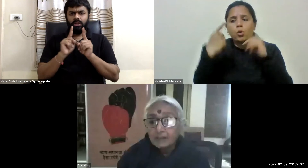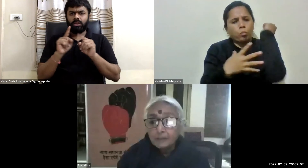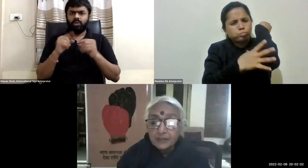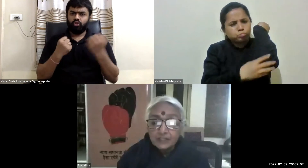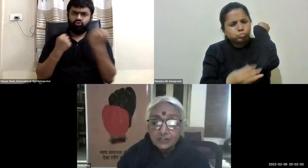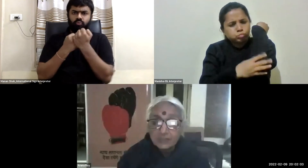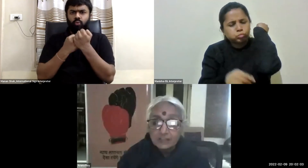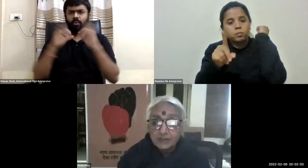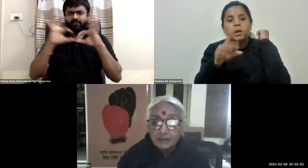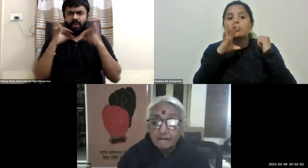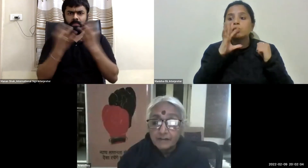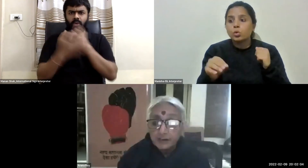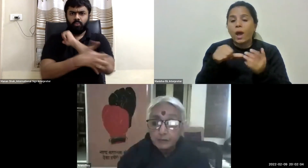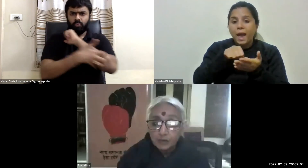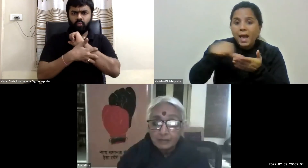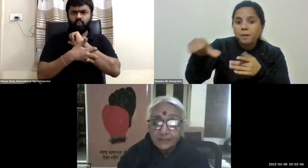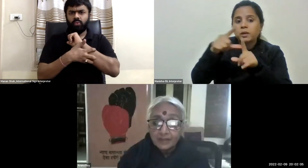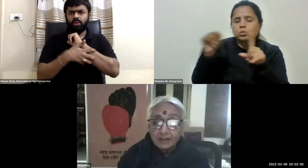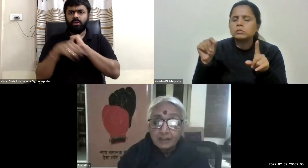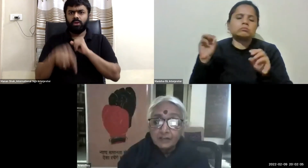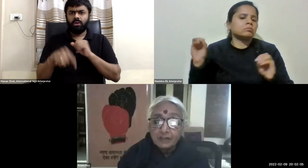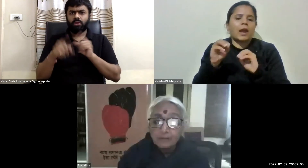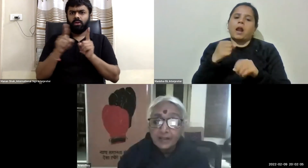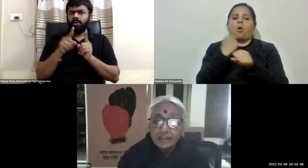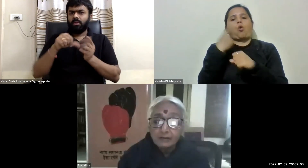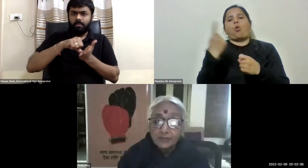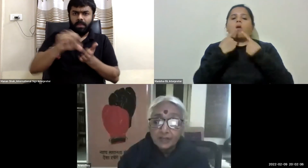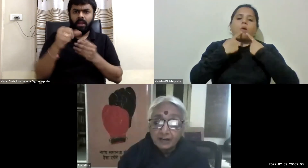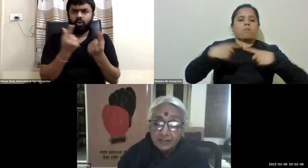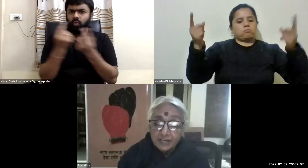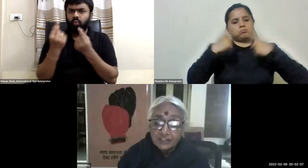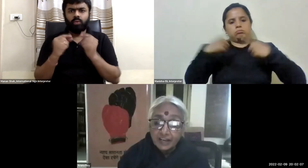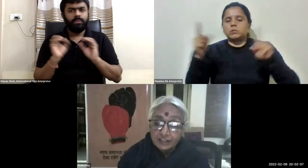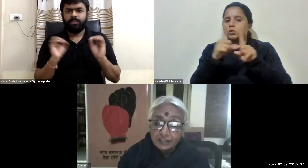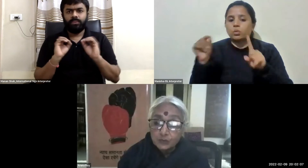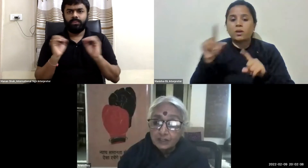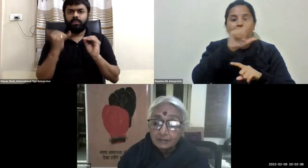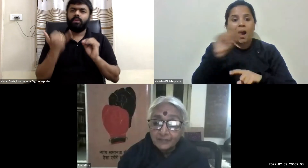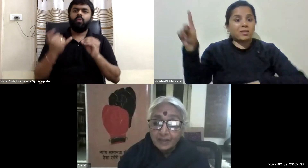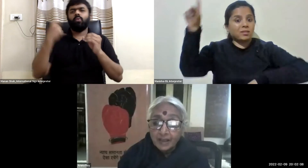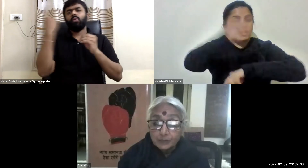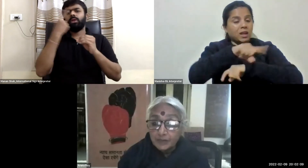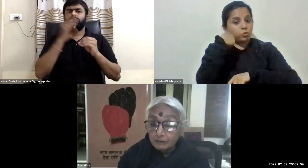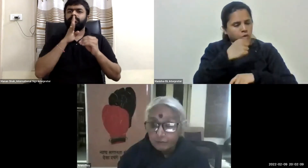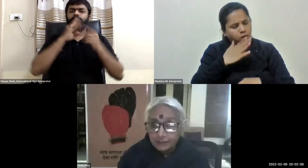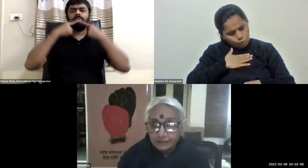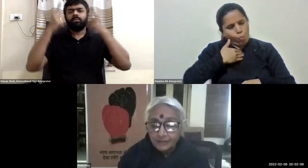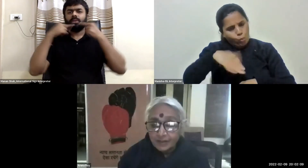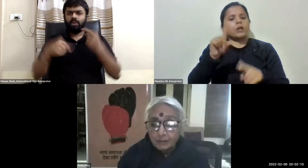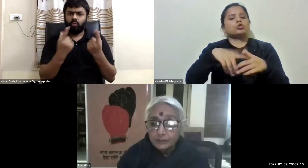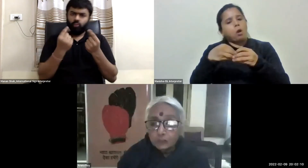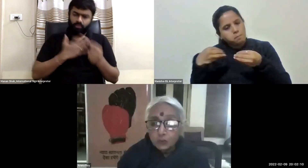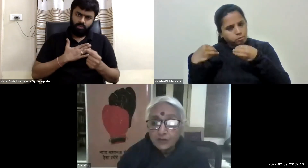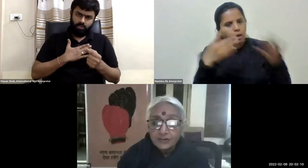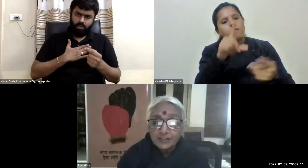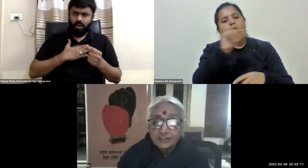the implementation has been very poor. Even complying with 100 days guaranteed work has been difficult,